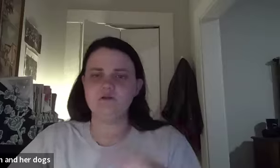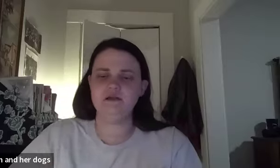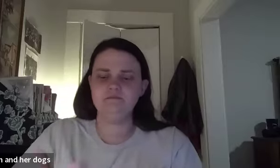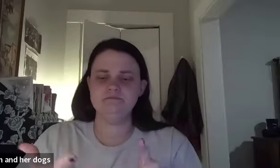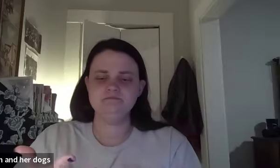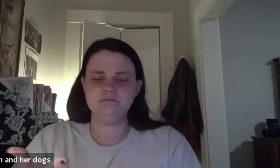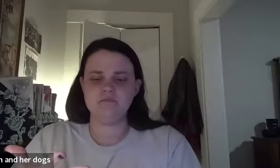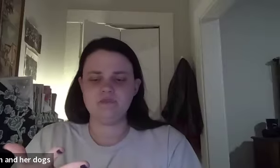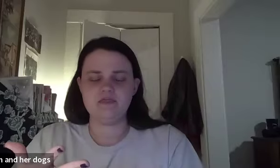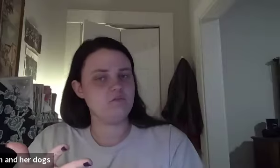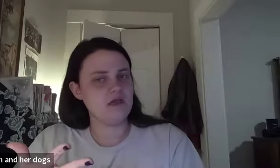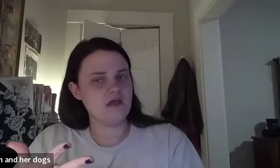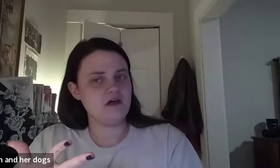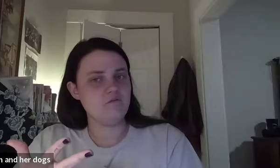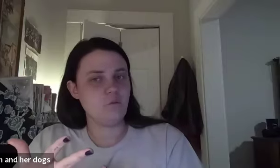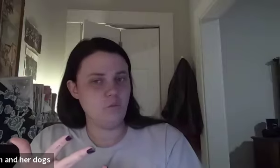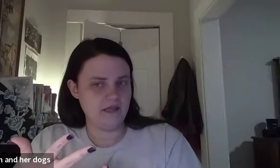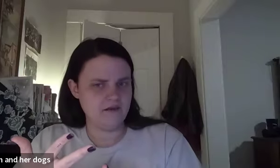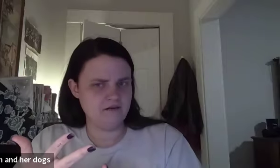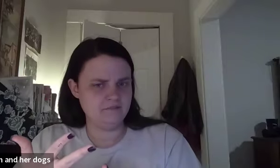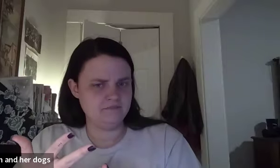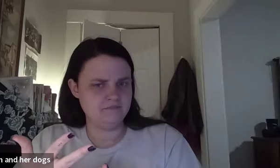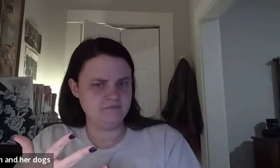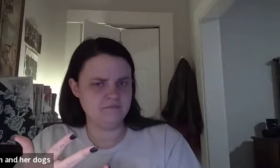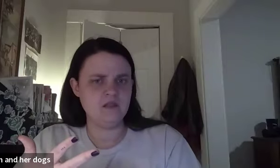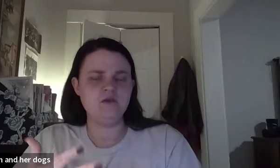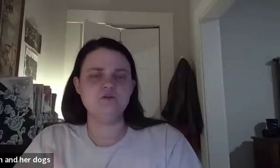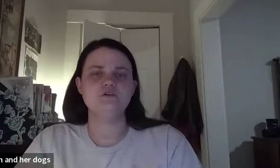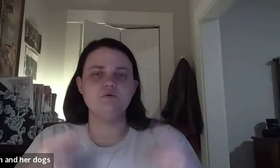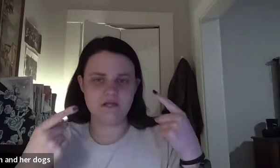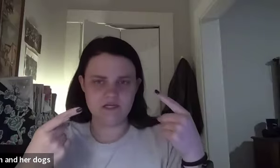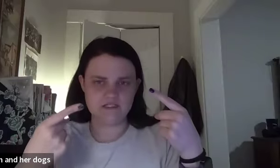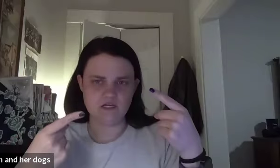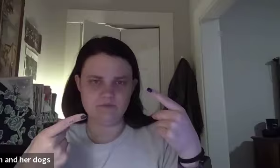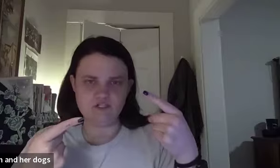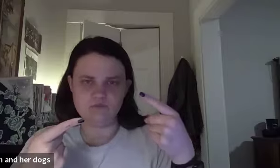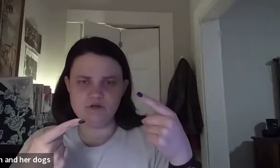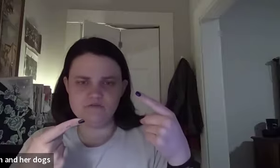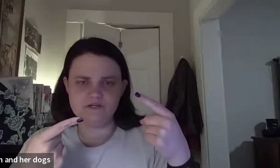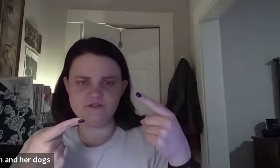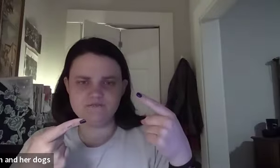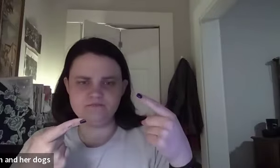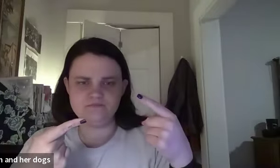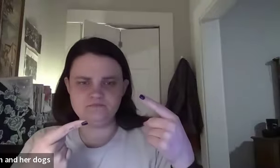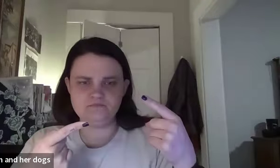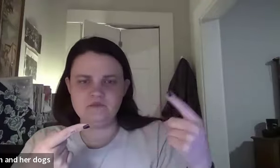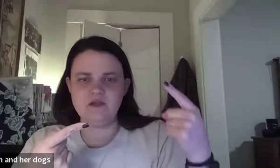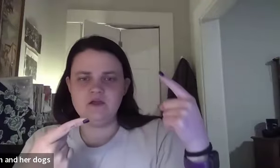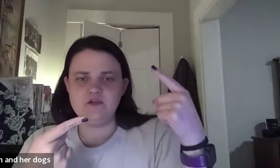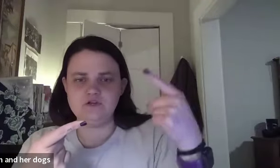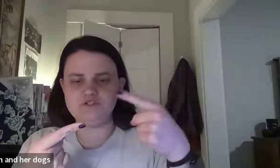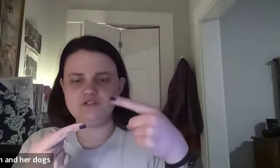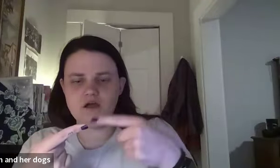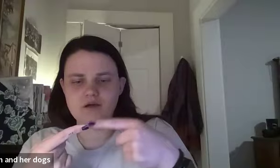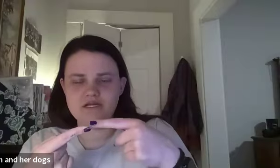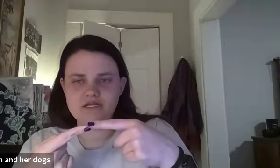All right. Then we have when. So when is going to be two pointer fingers. Your dominant